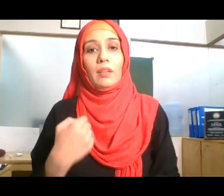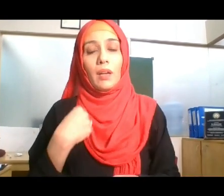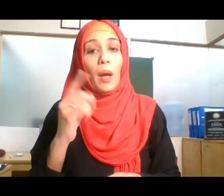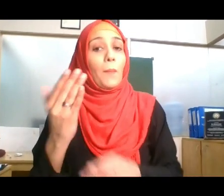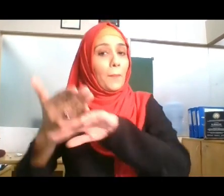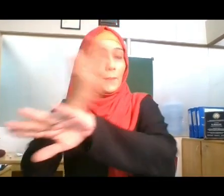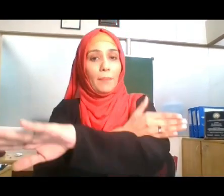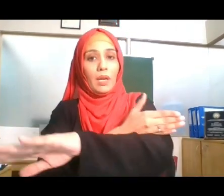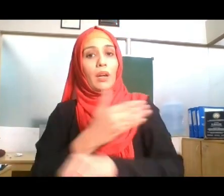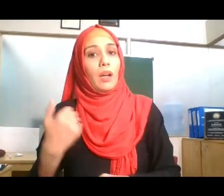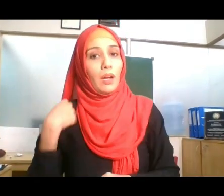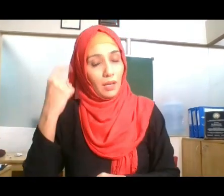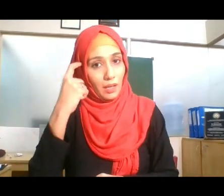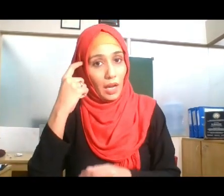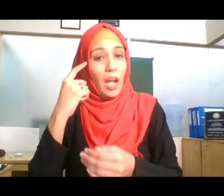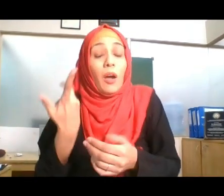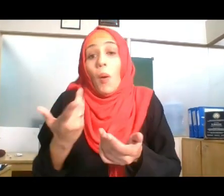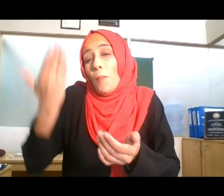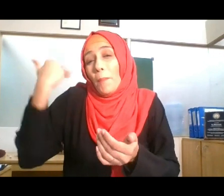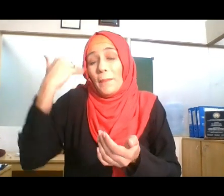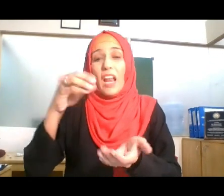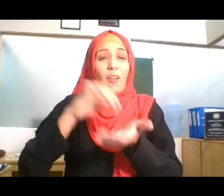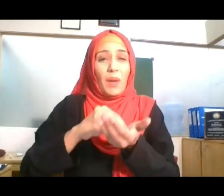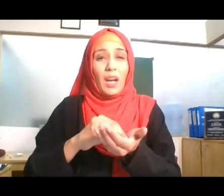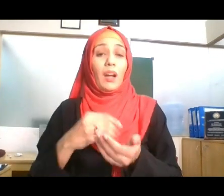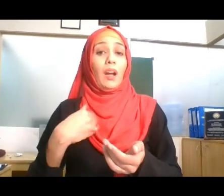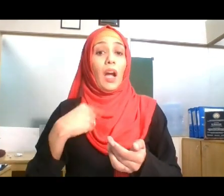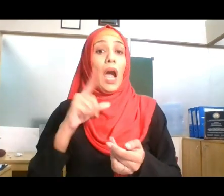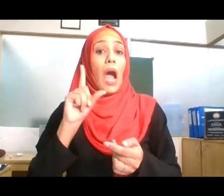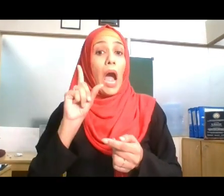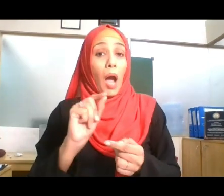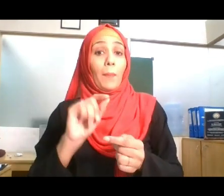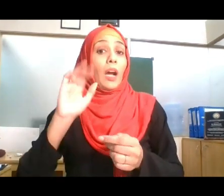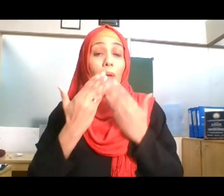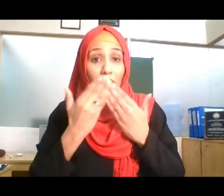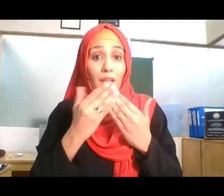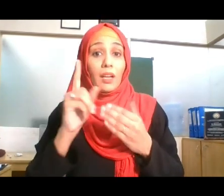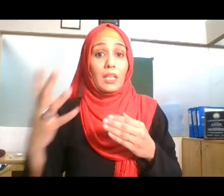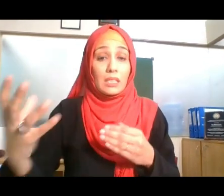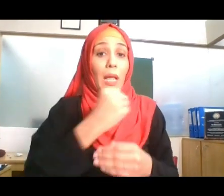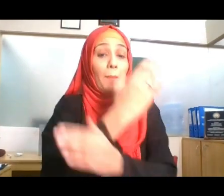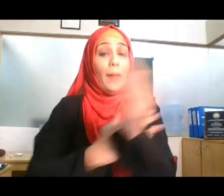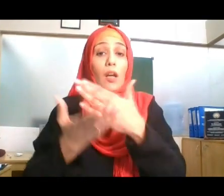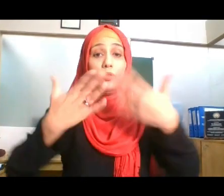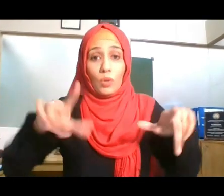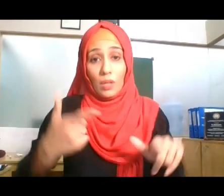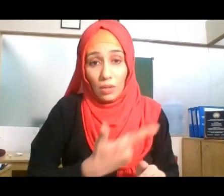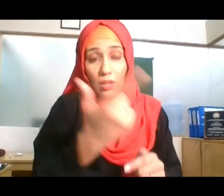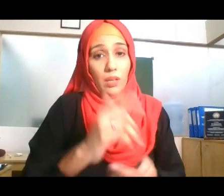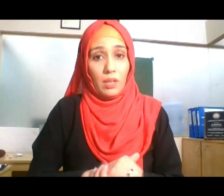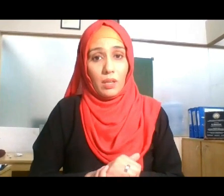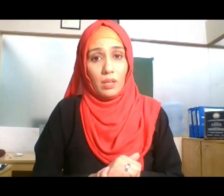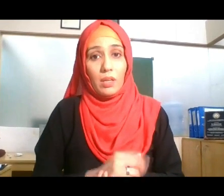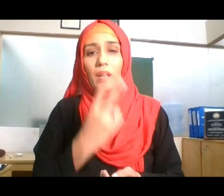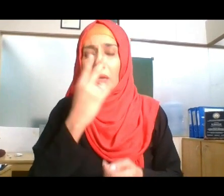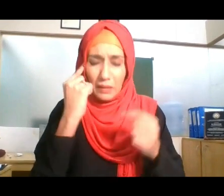opportunities have been lacking for the appropriate education to be imparted across the spectrum of disabilities, be that visually